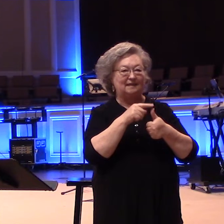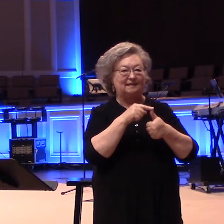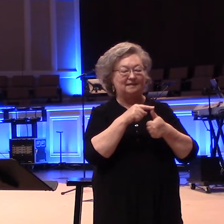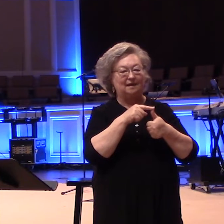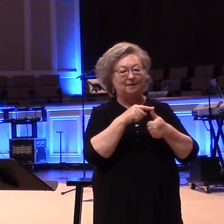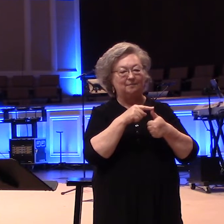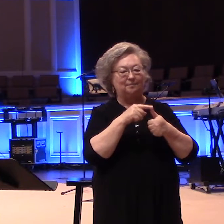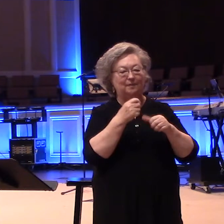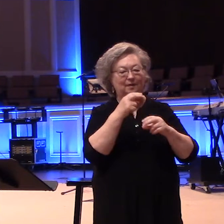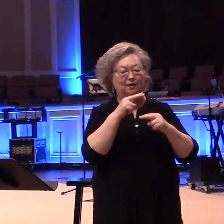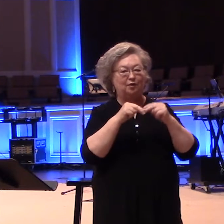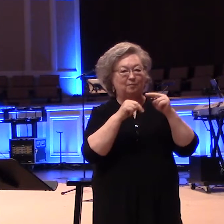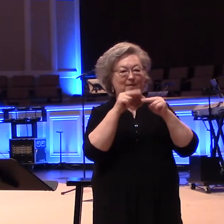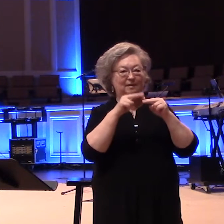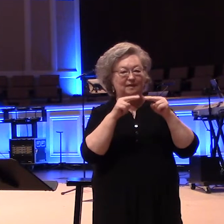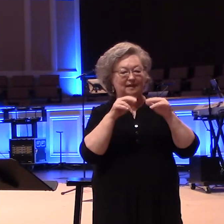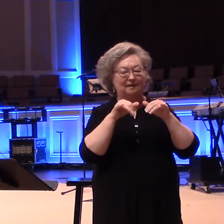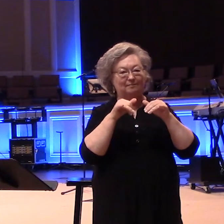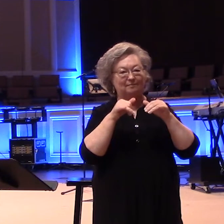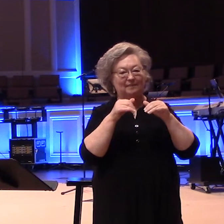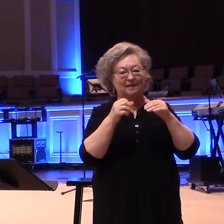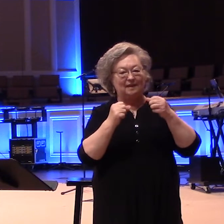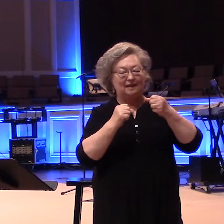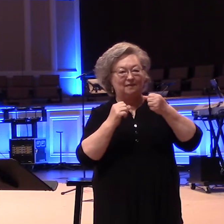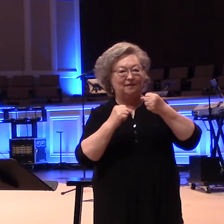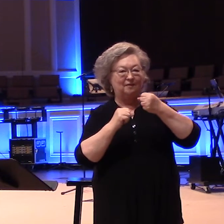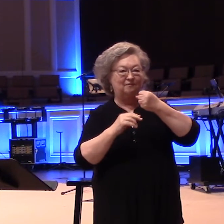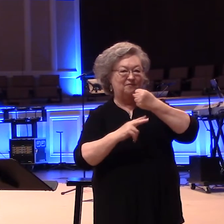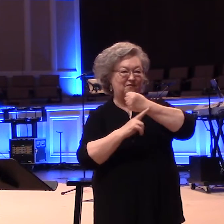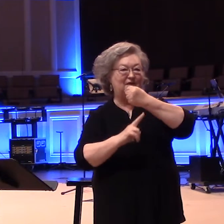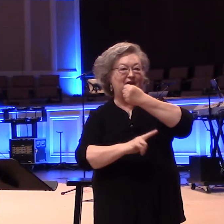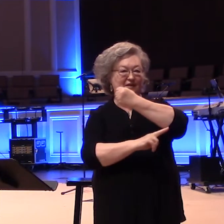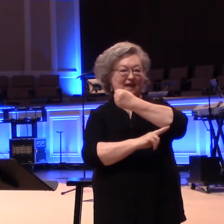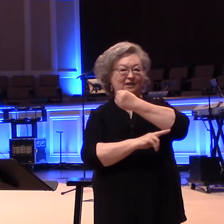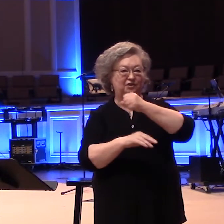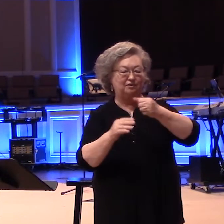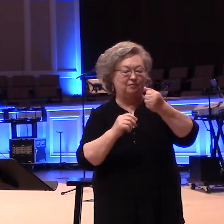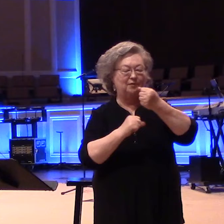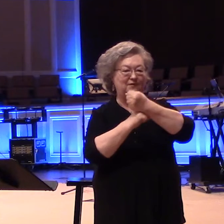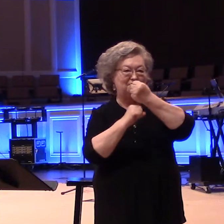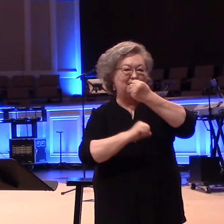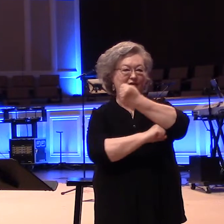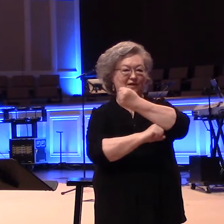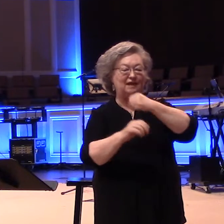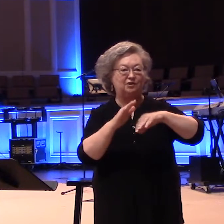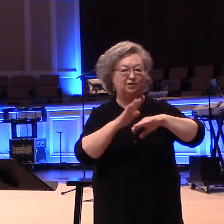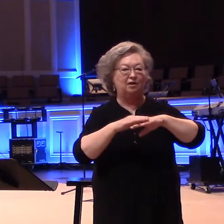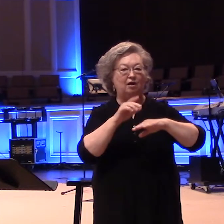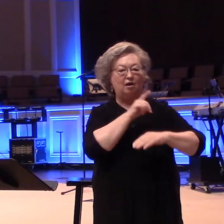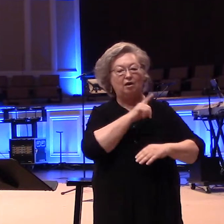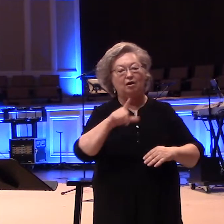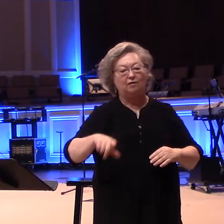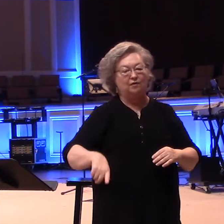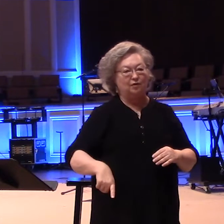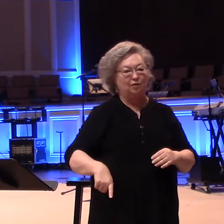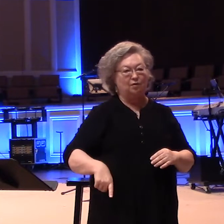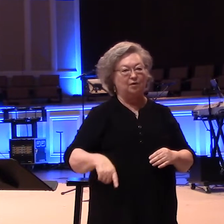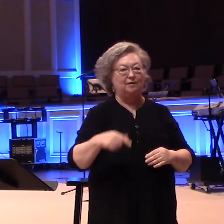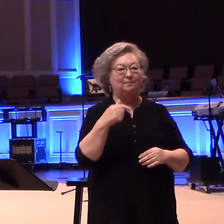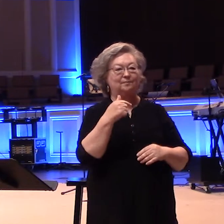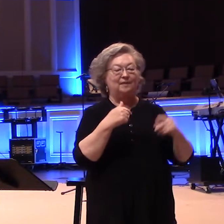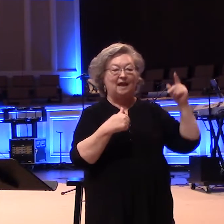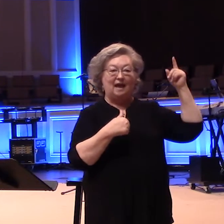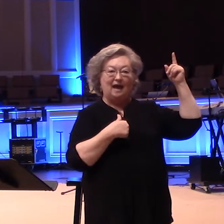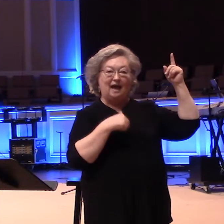foundation of the Lord. God says, beginning in verse 6, "For I, the Lord, I don't change." That's why you haven't been consumed.